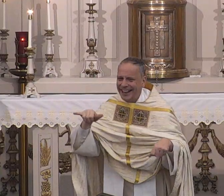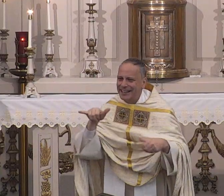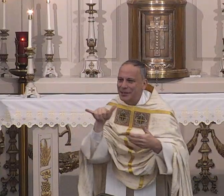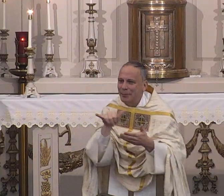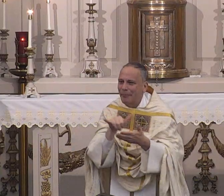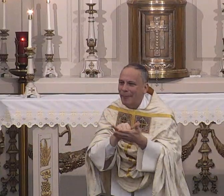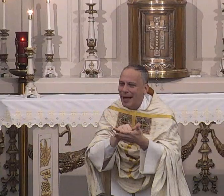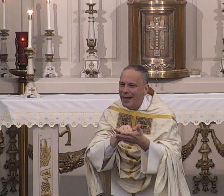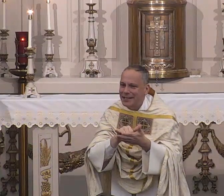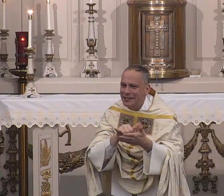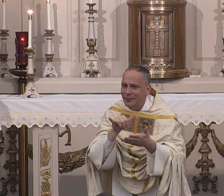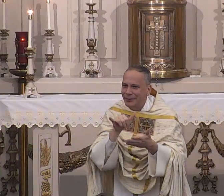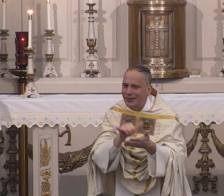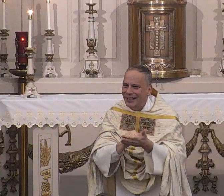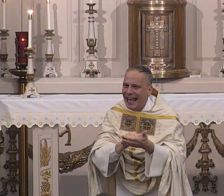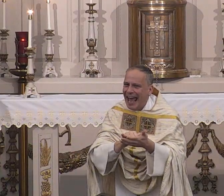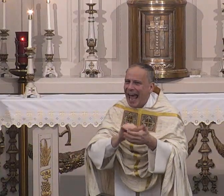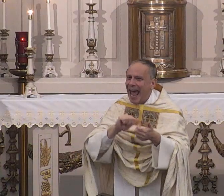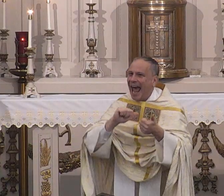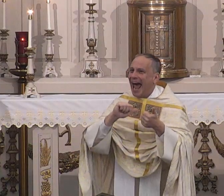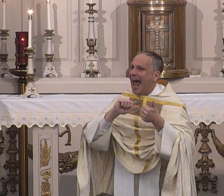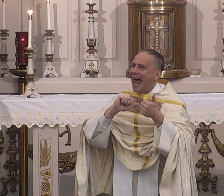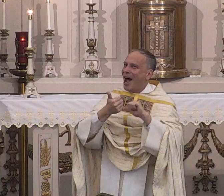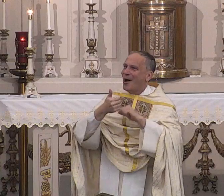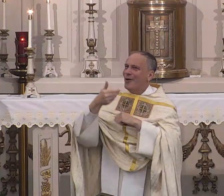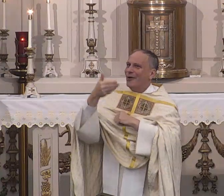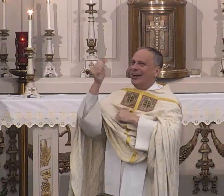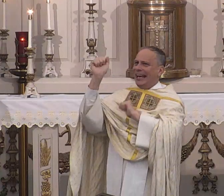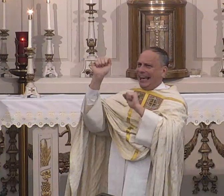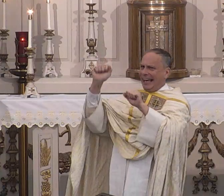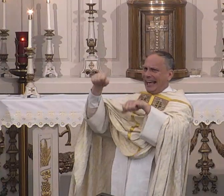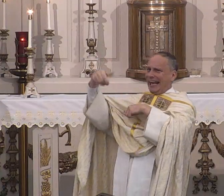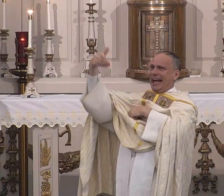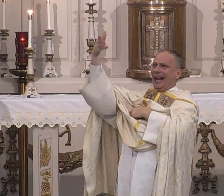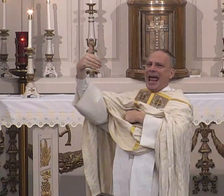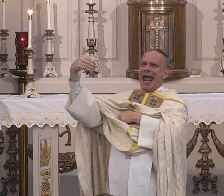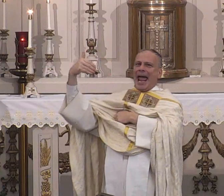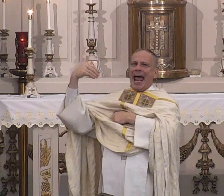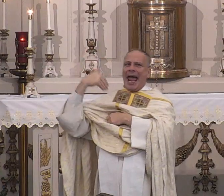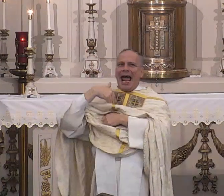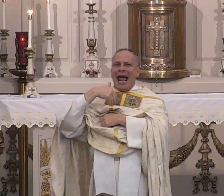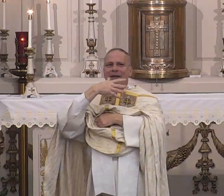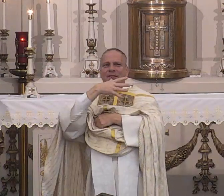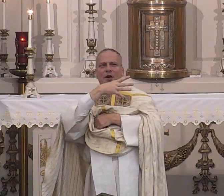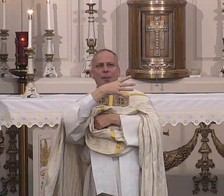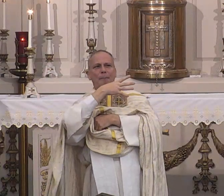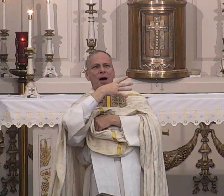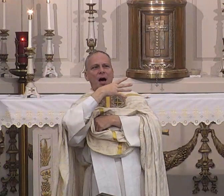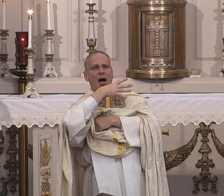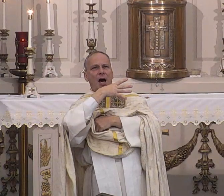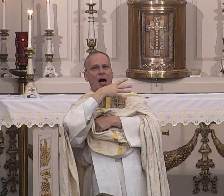And that feels impossible. How can God